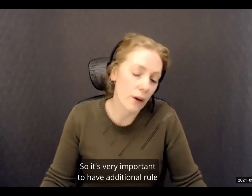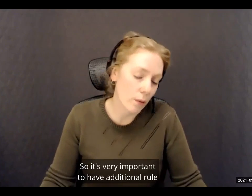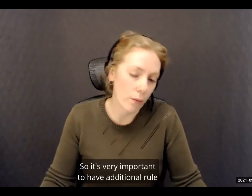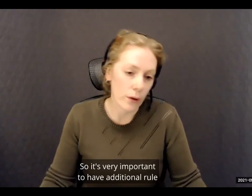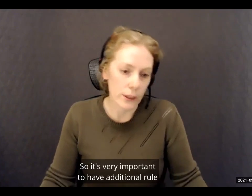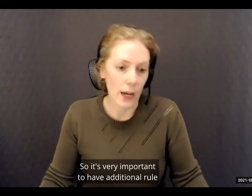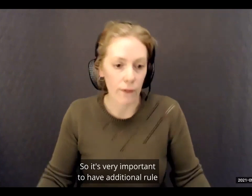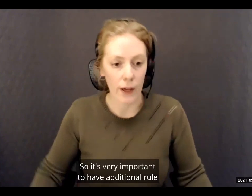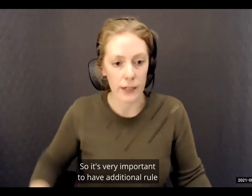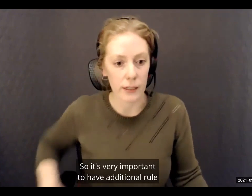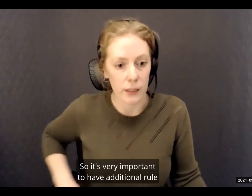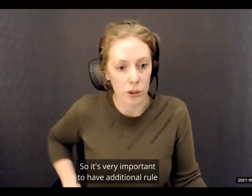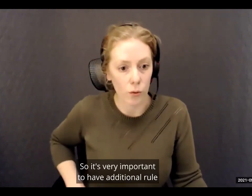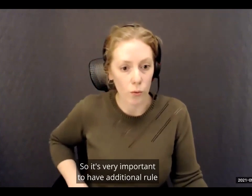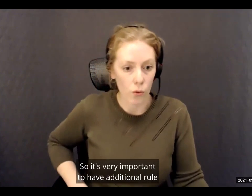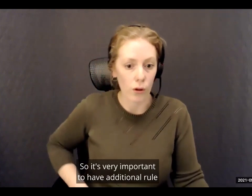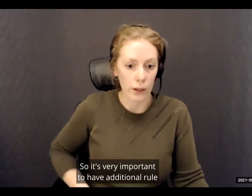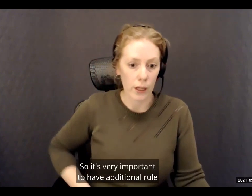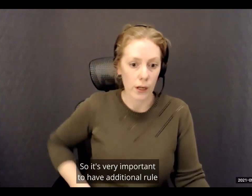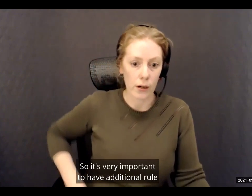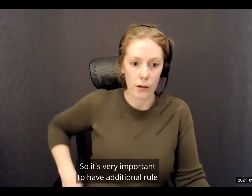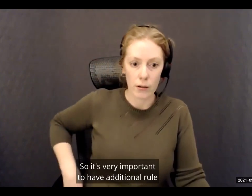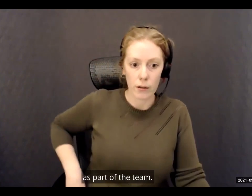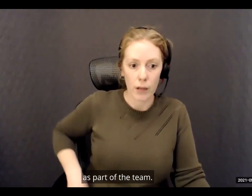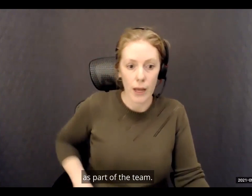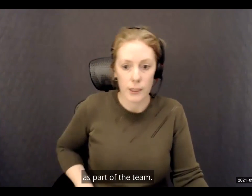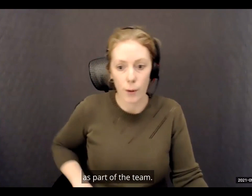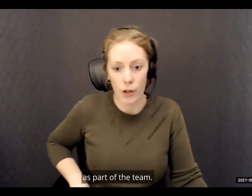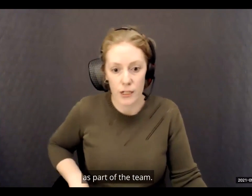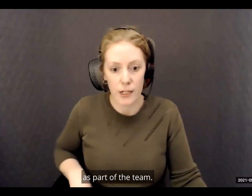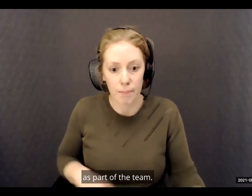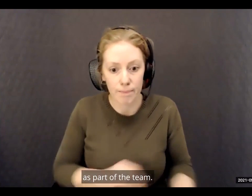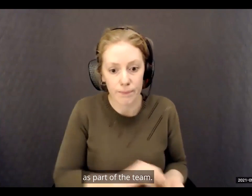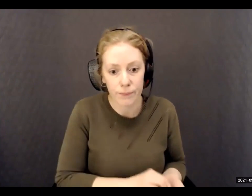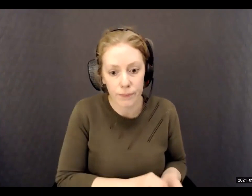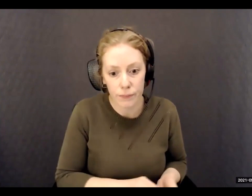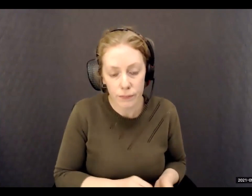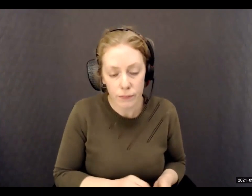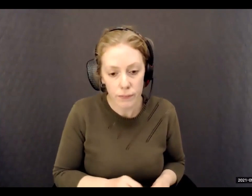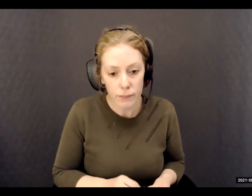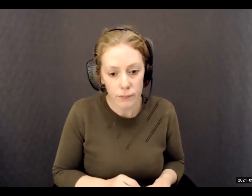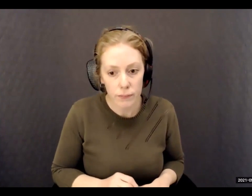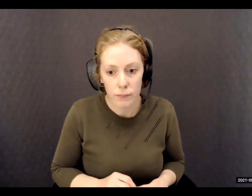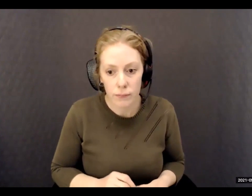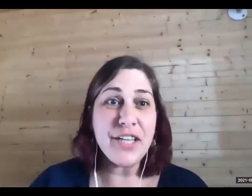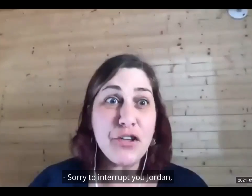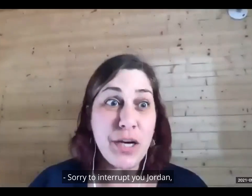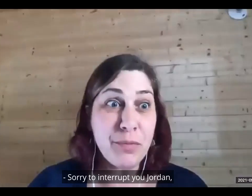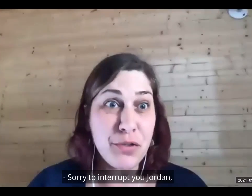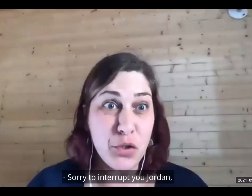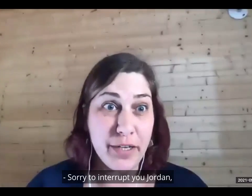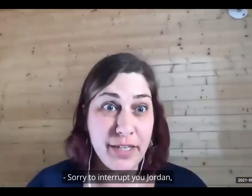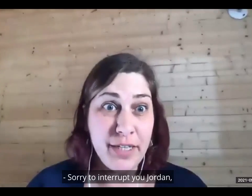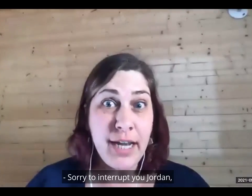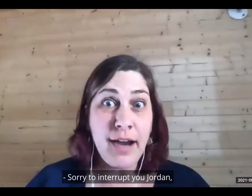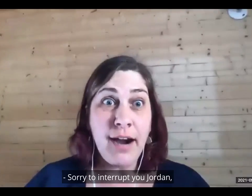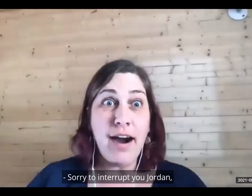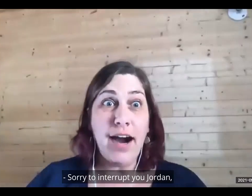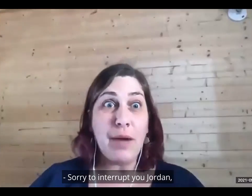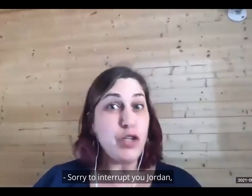So it's very important to have that additional role in as part of the team. Sorry to interrupt you,